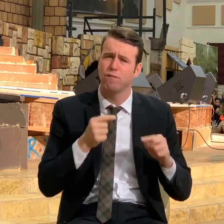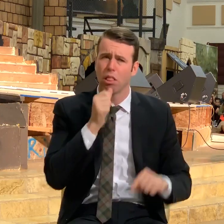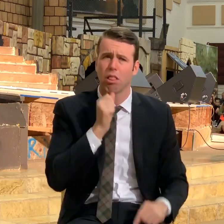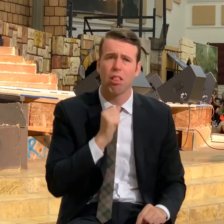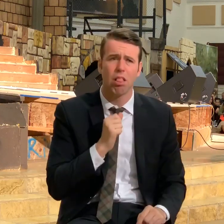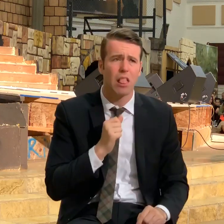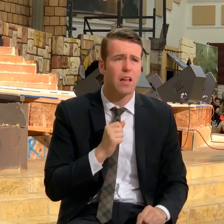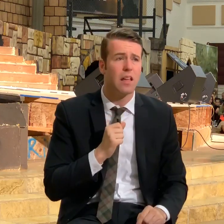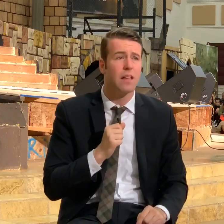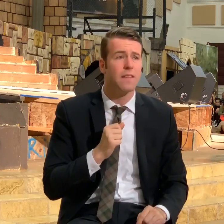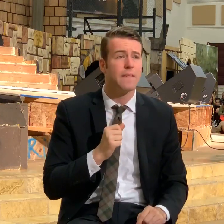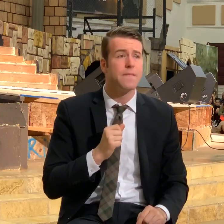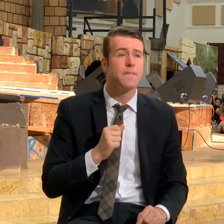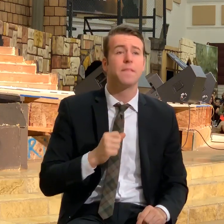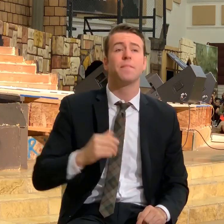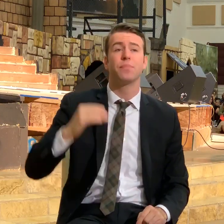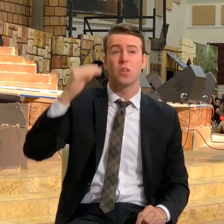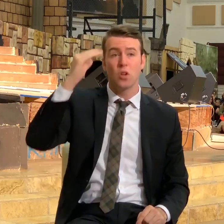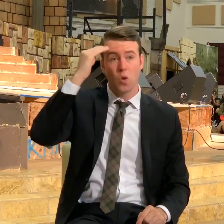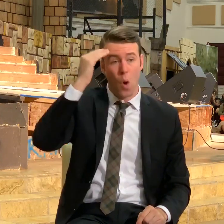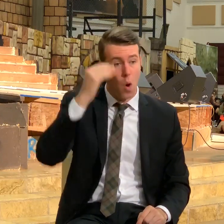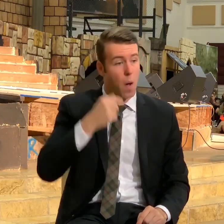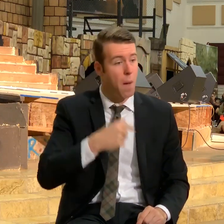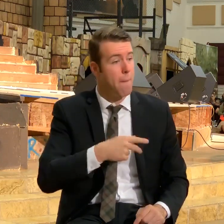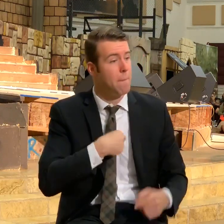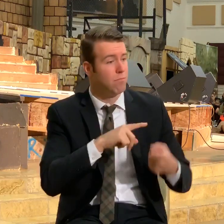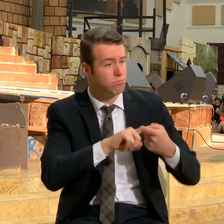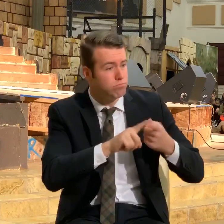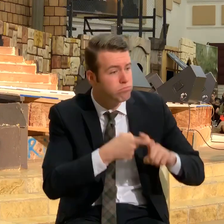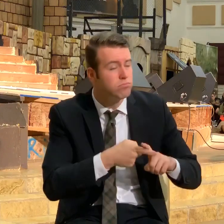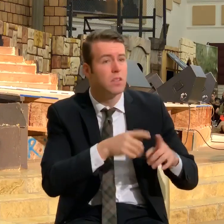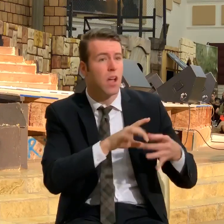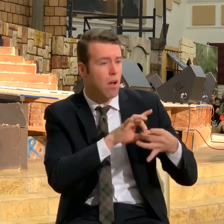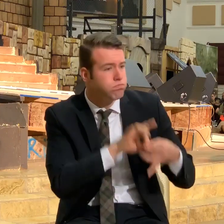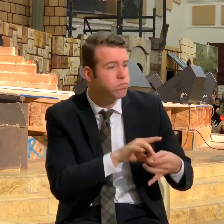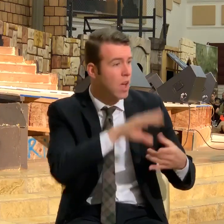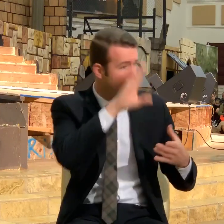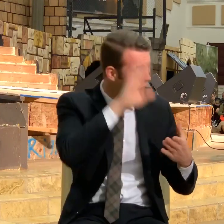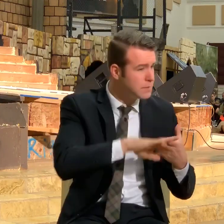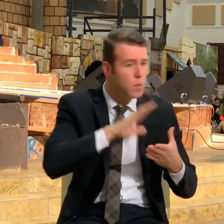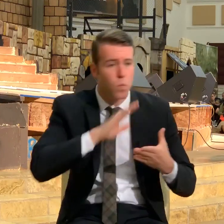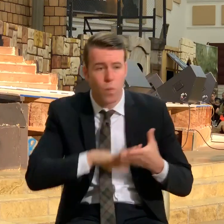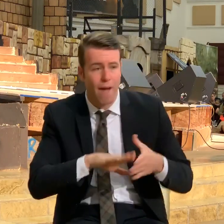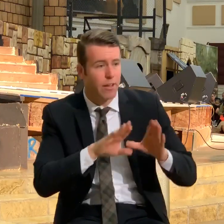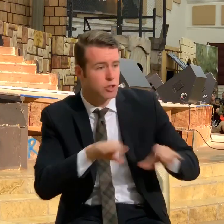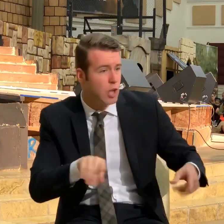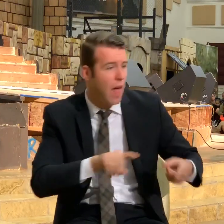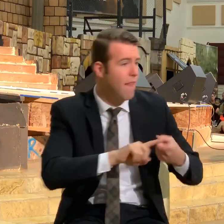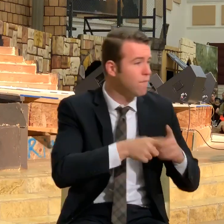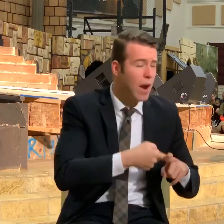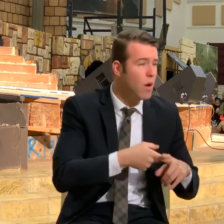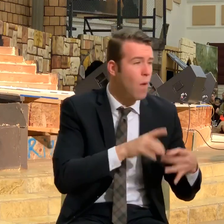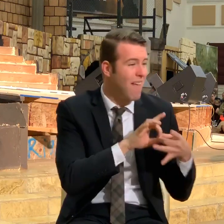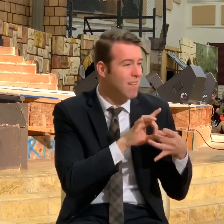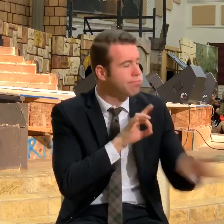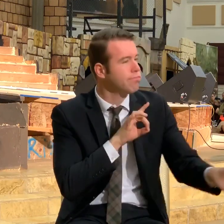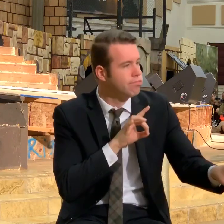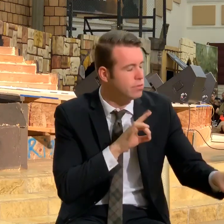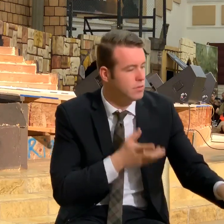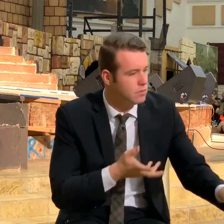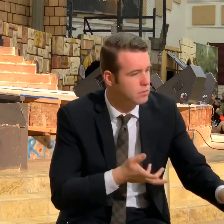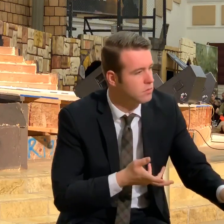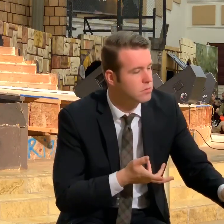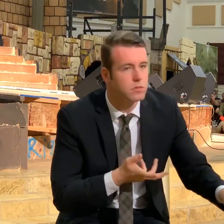You know what it's like for a loved one to walk away, a husband, a wife, a child, a friend. And there's